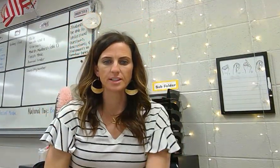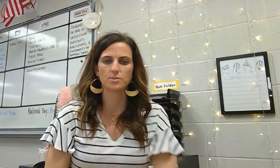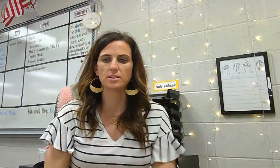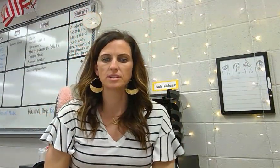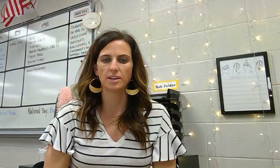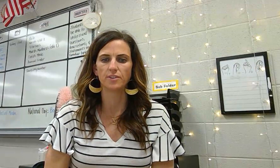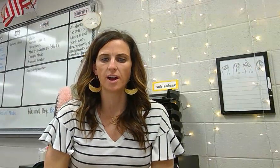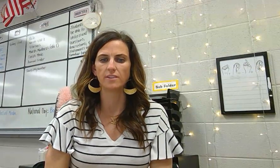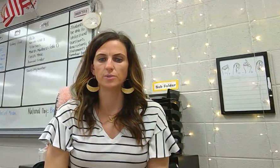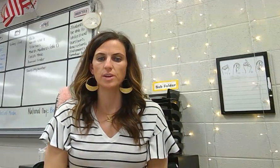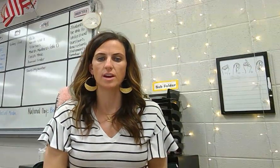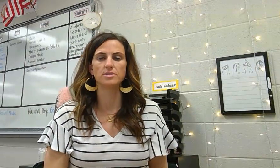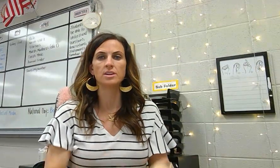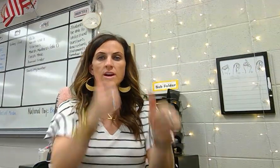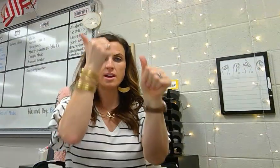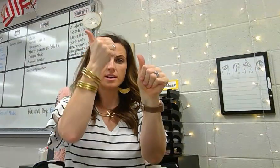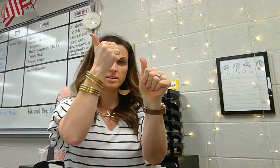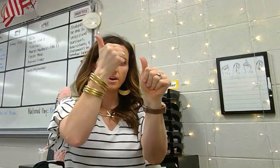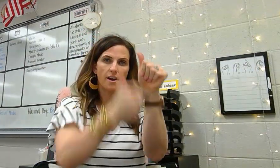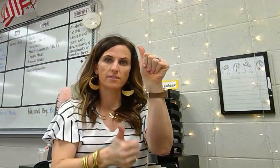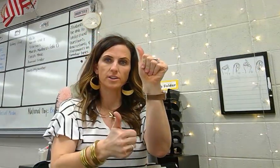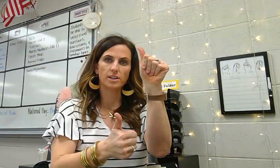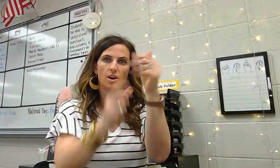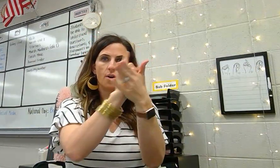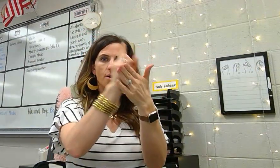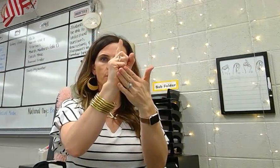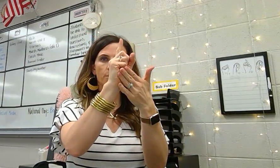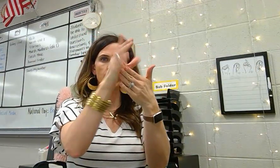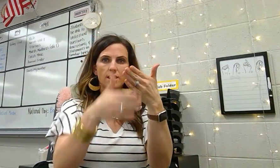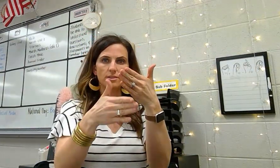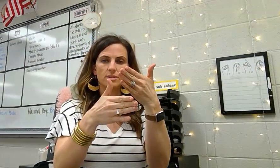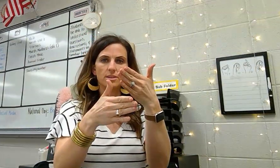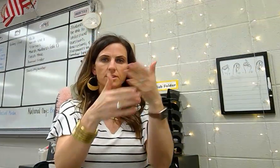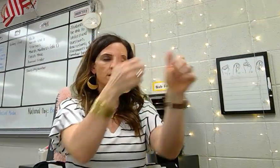next one is the sign for every weekend. Every weekend.